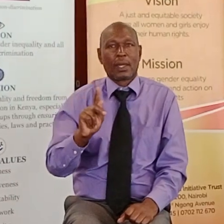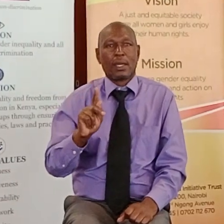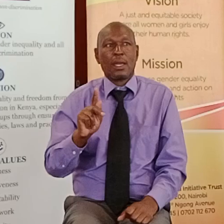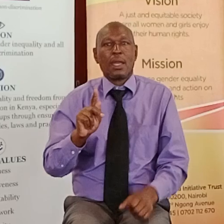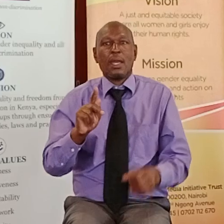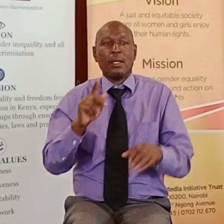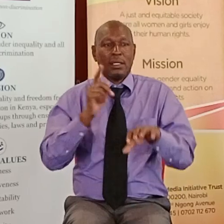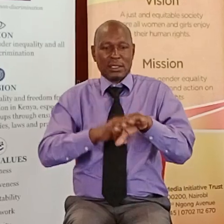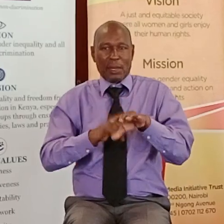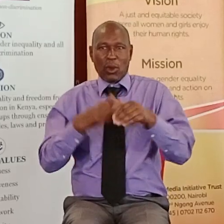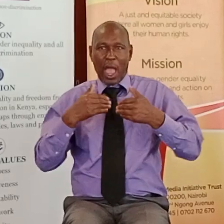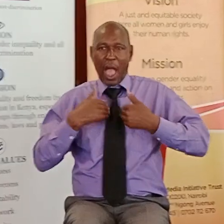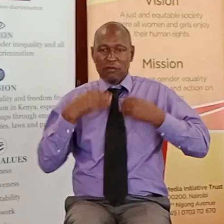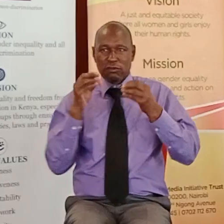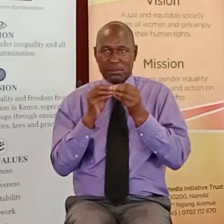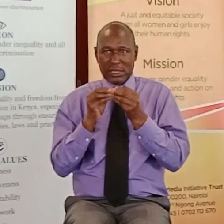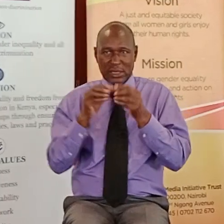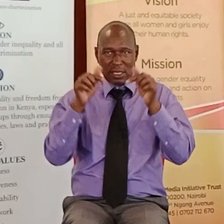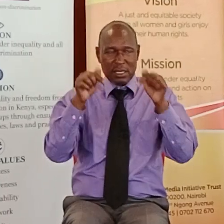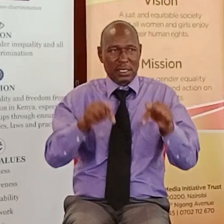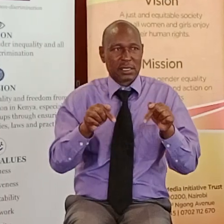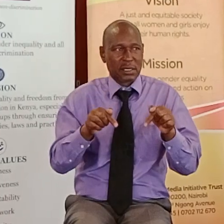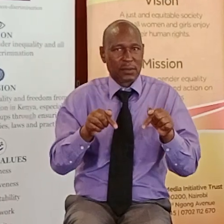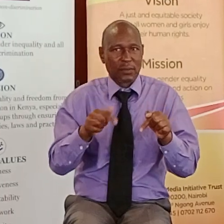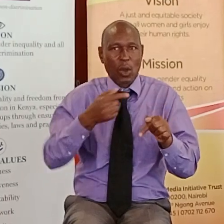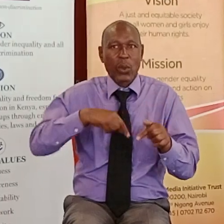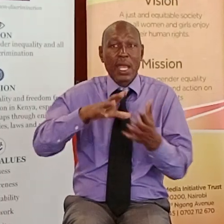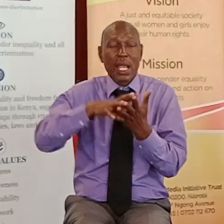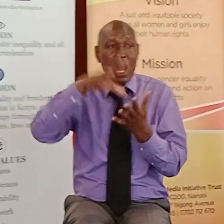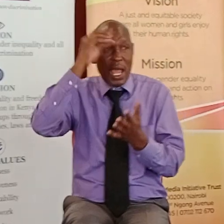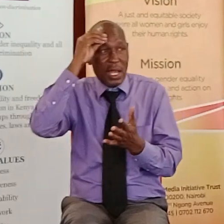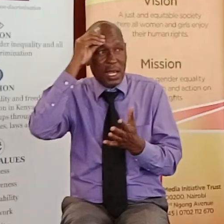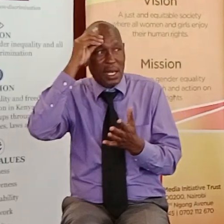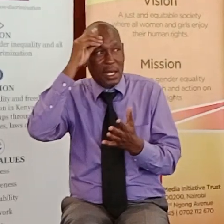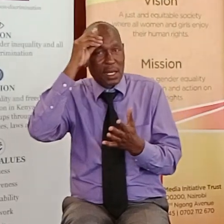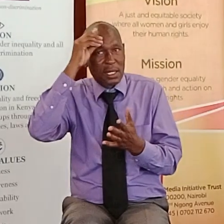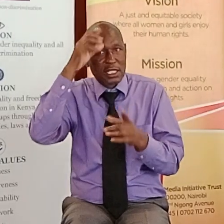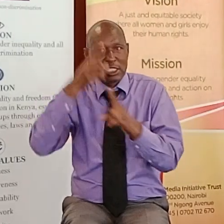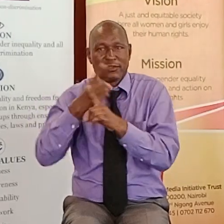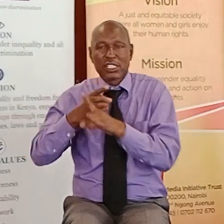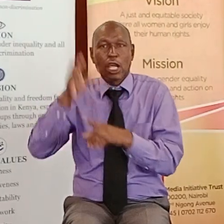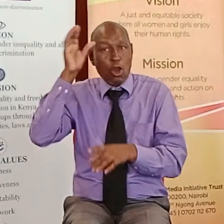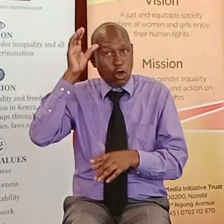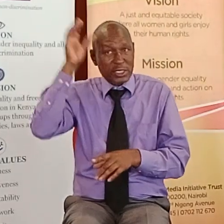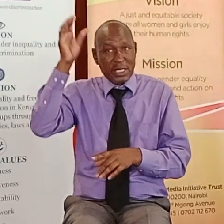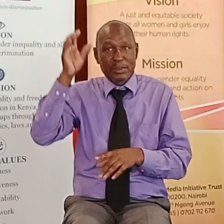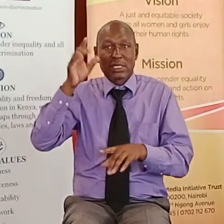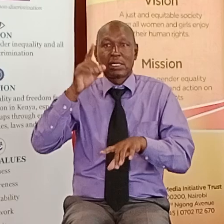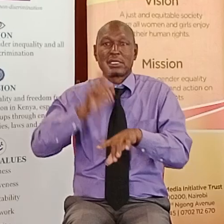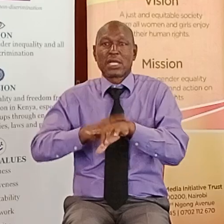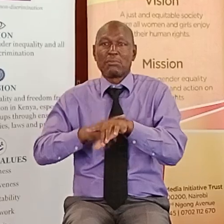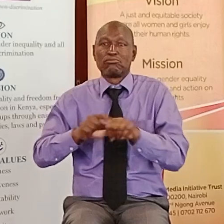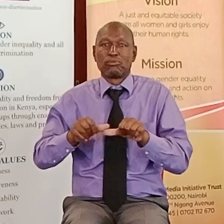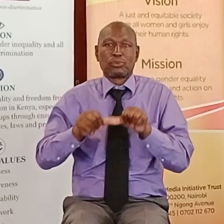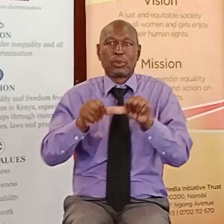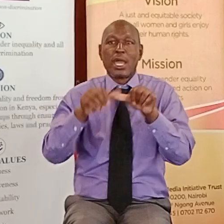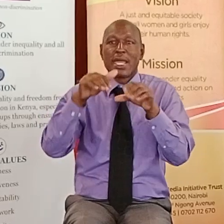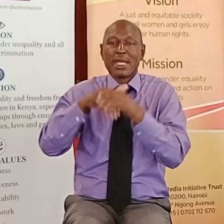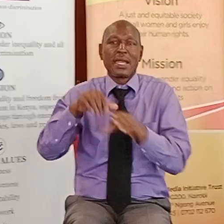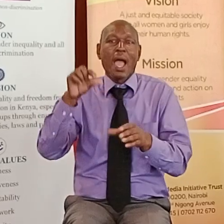meeting, and we learn little small steps as we go ahead in this agenda. So